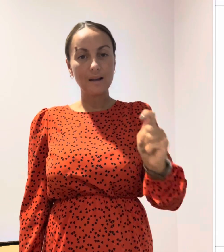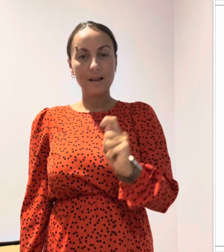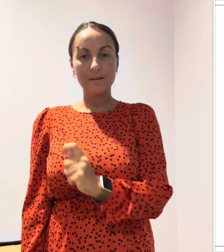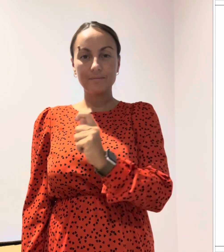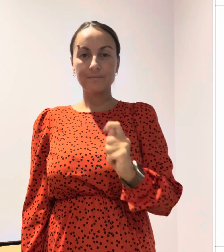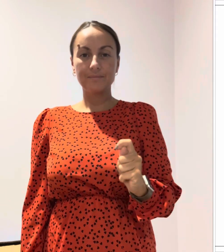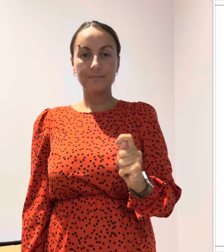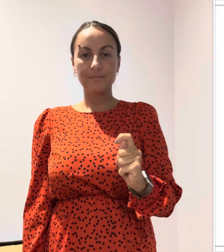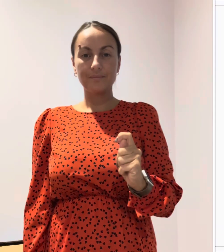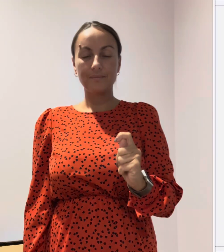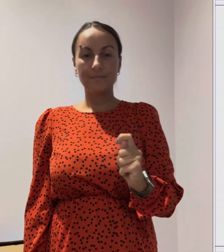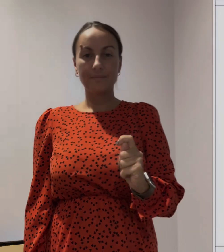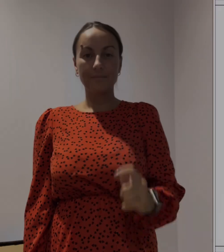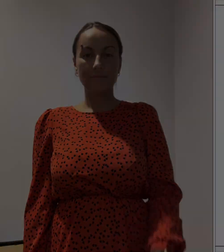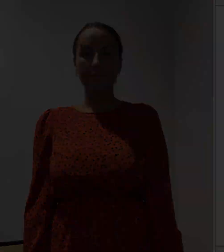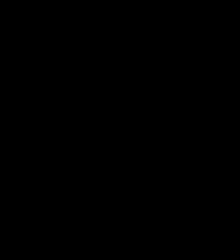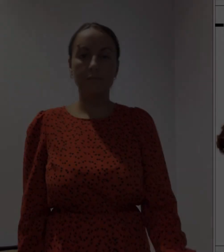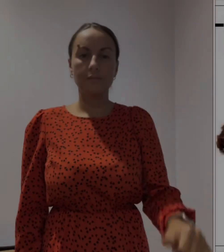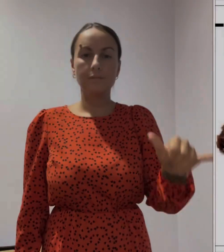sparkler.